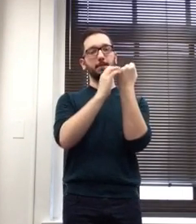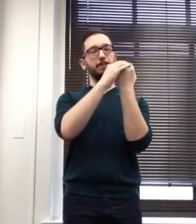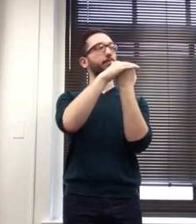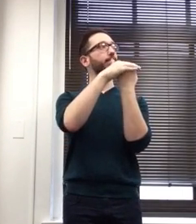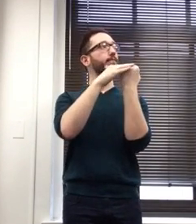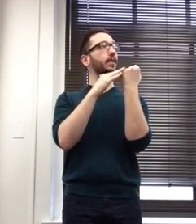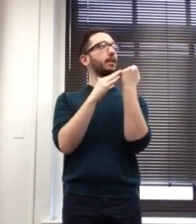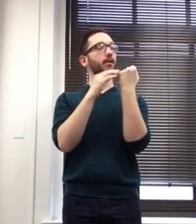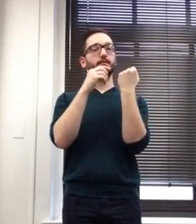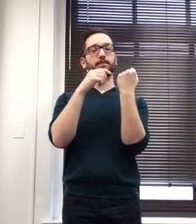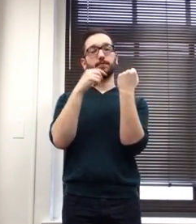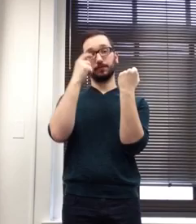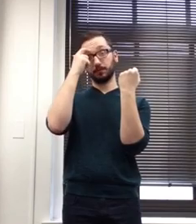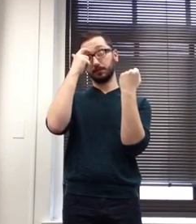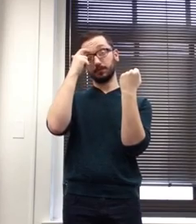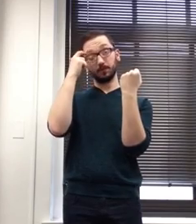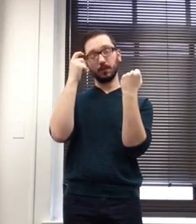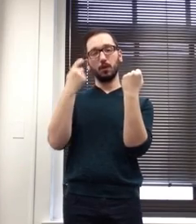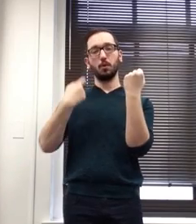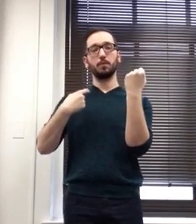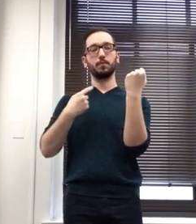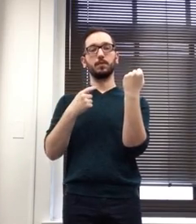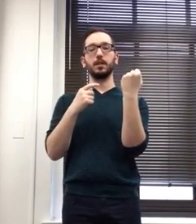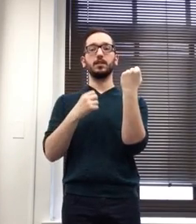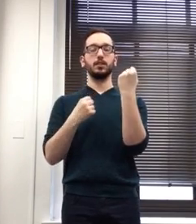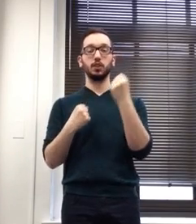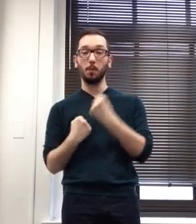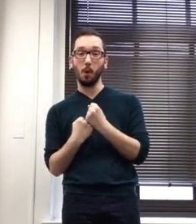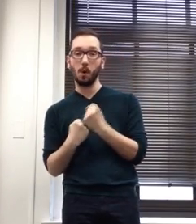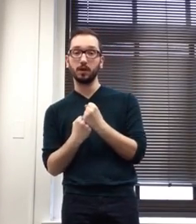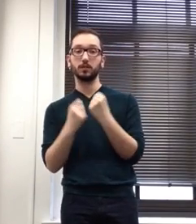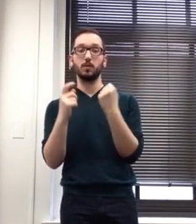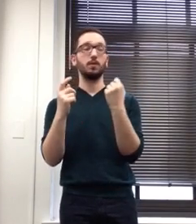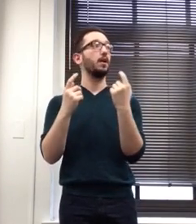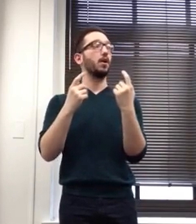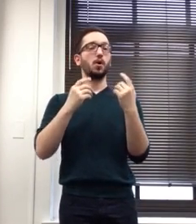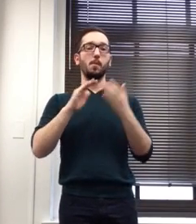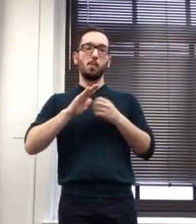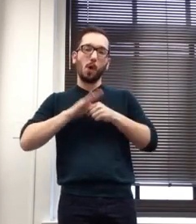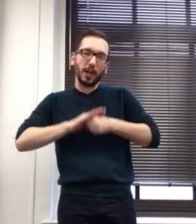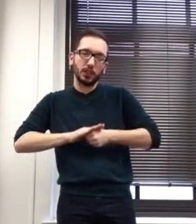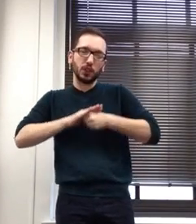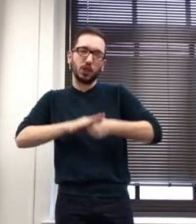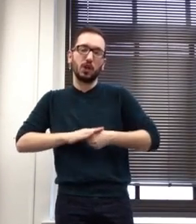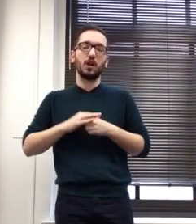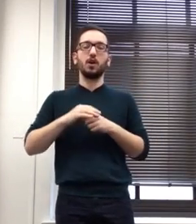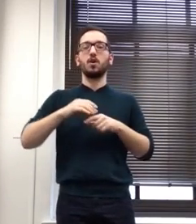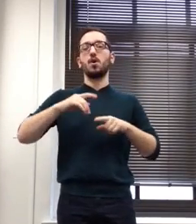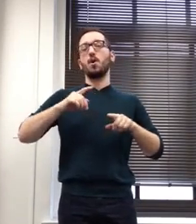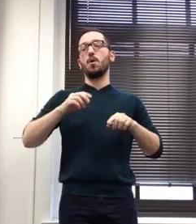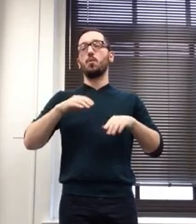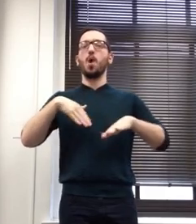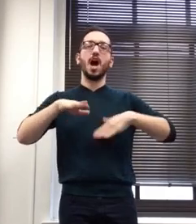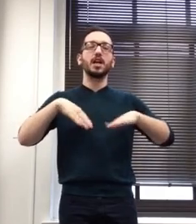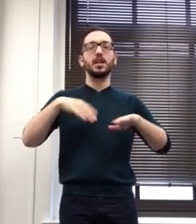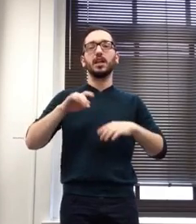where all the big structure, where all the support's going to be, where all this pressure is going to be when you're walking and jumping and running, and it's the thickest part